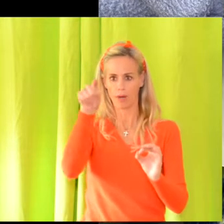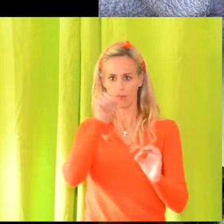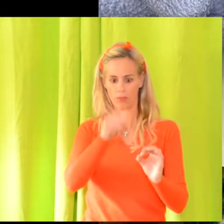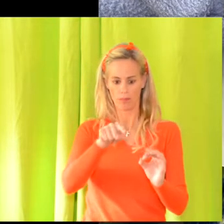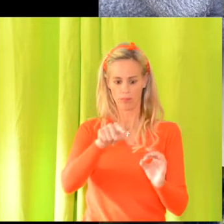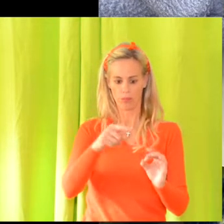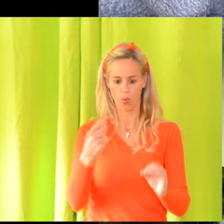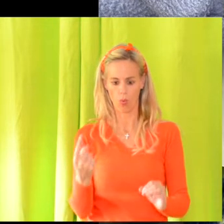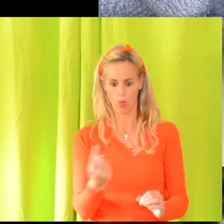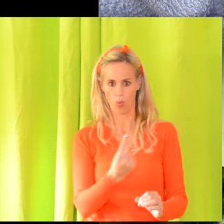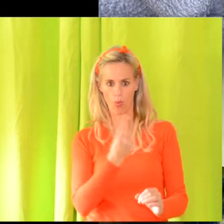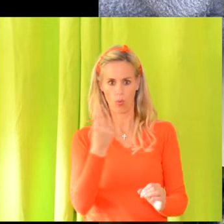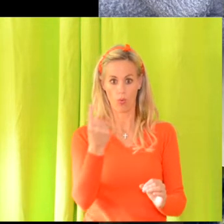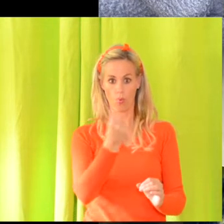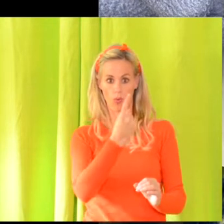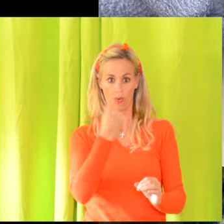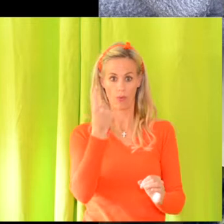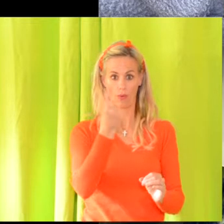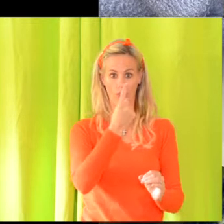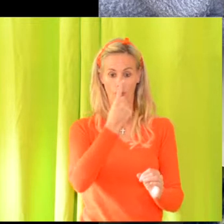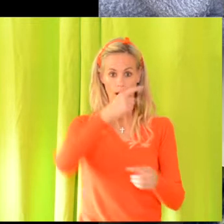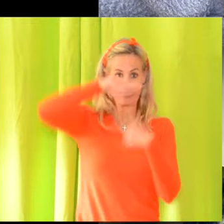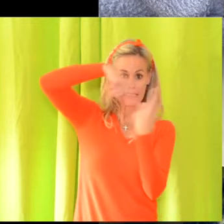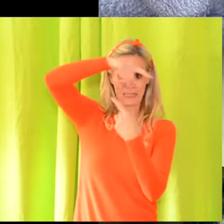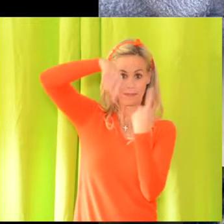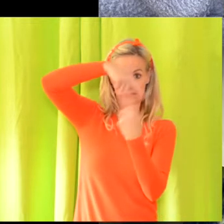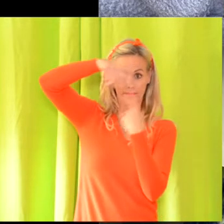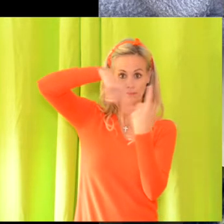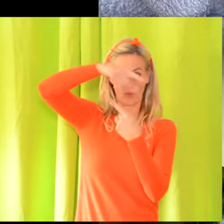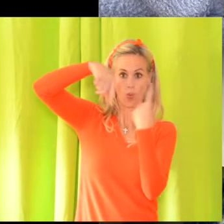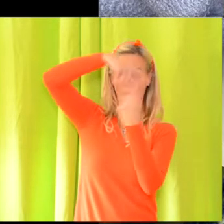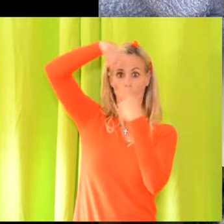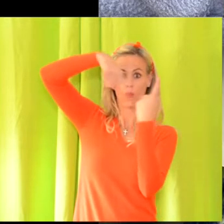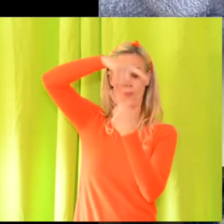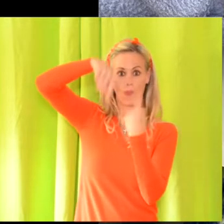Pushing buttons, zooming up, spinning, twirling.